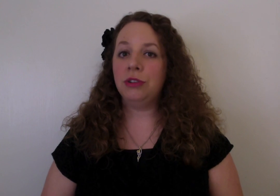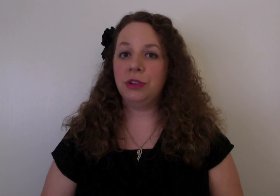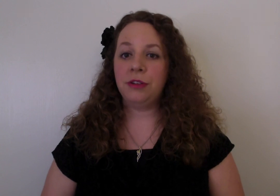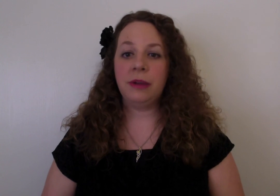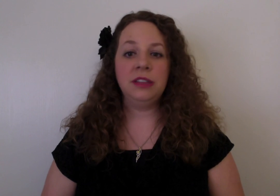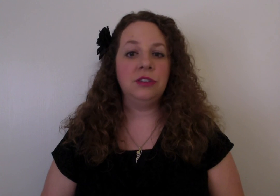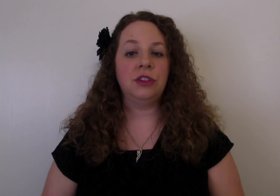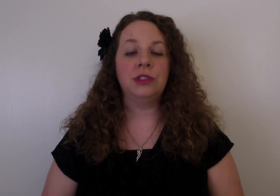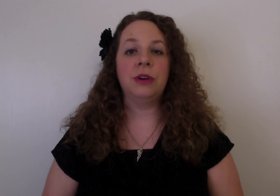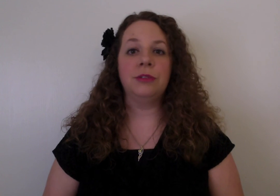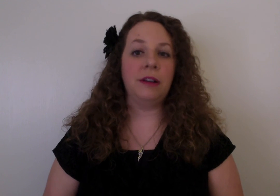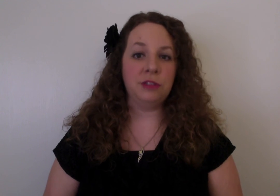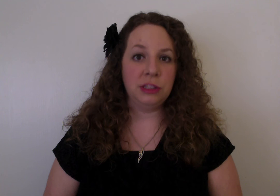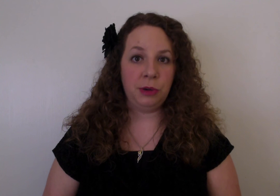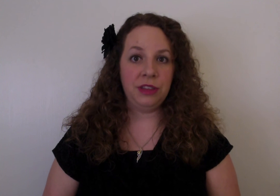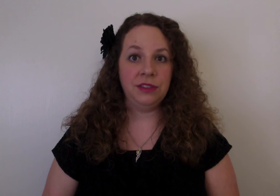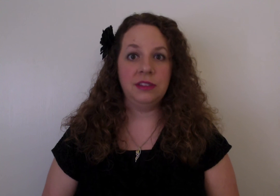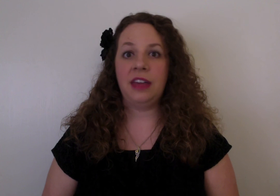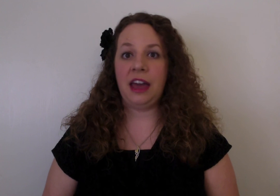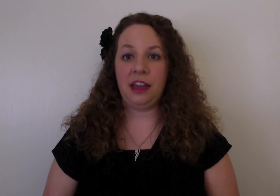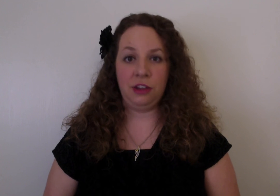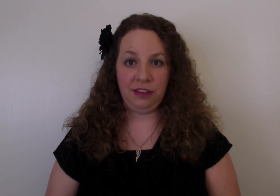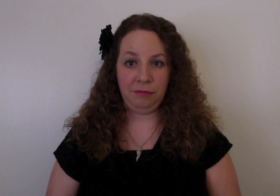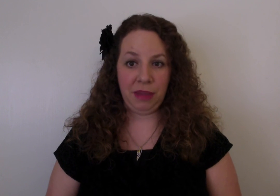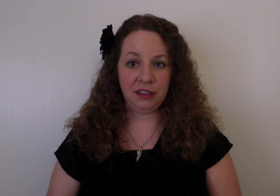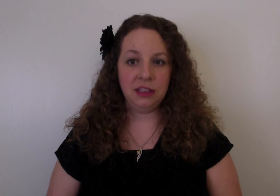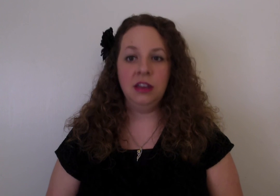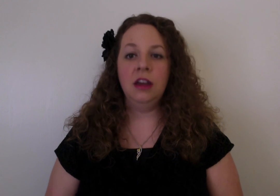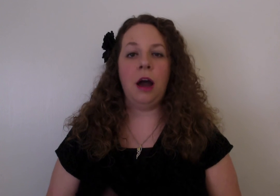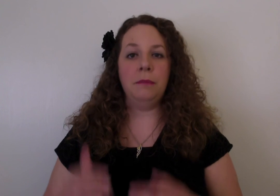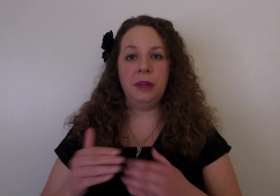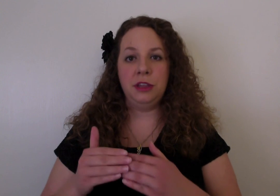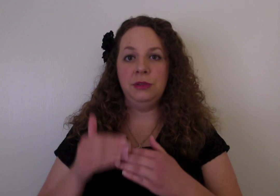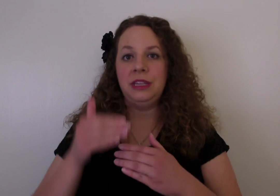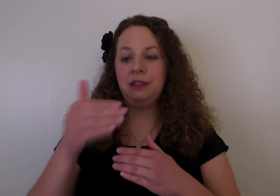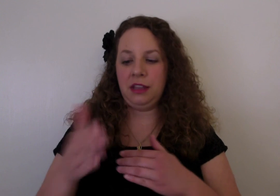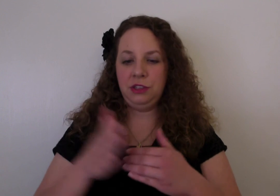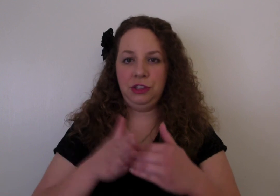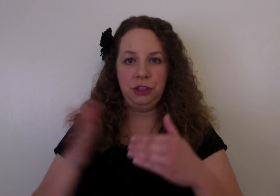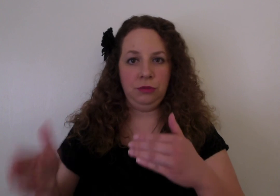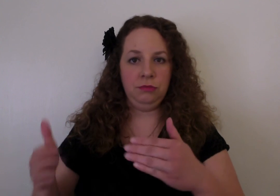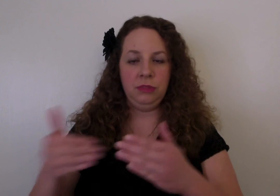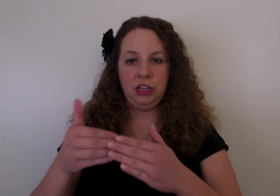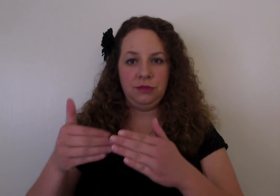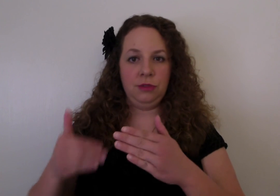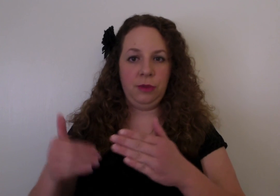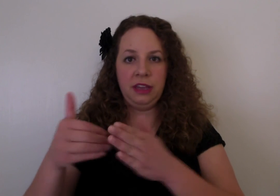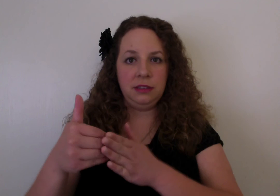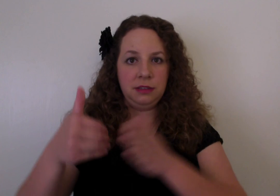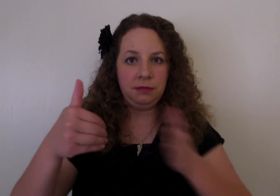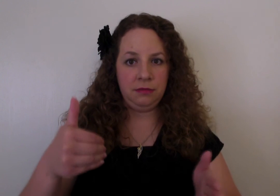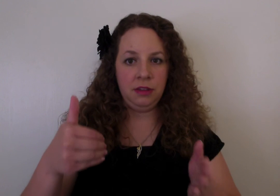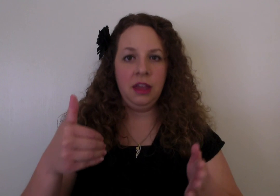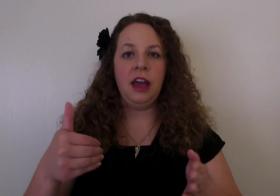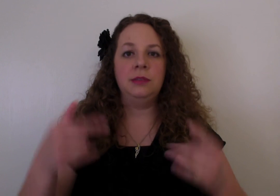other ways, there's also other reference points that I could have picked, but using next to each of the ways, as well